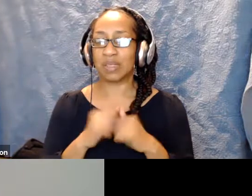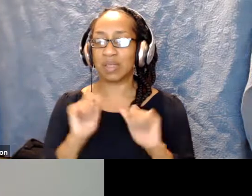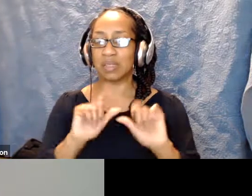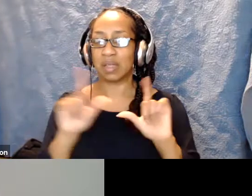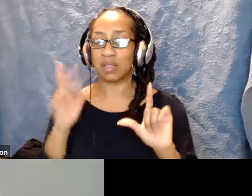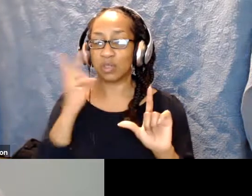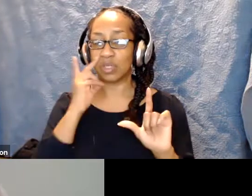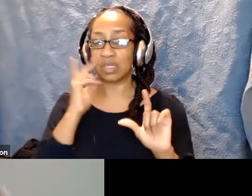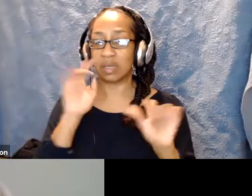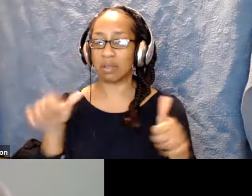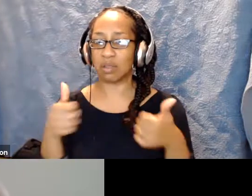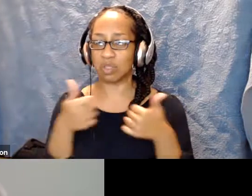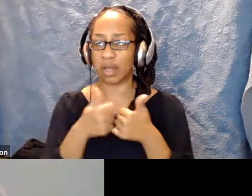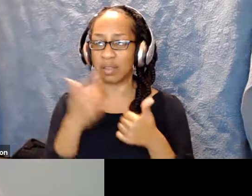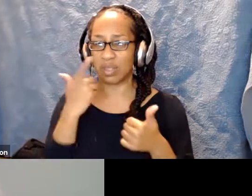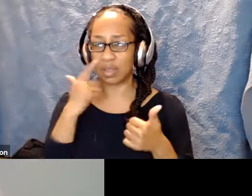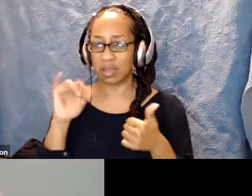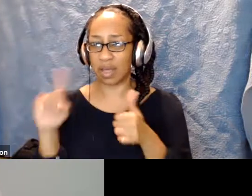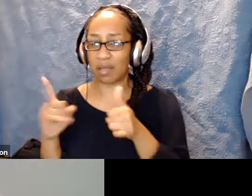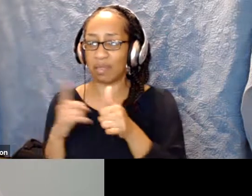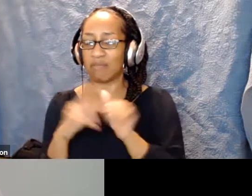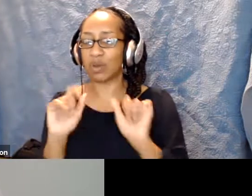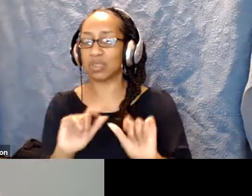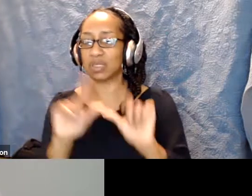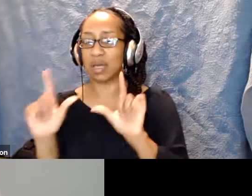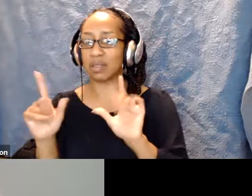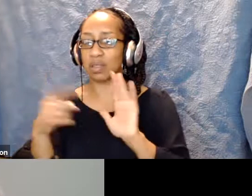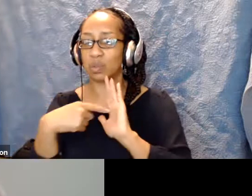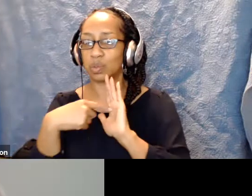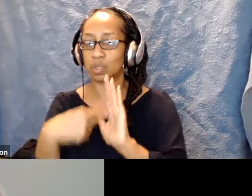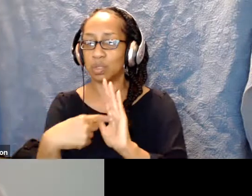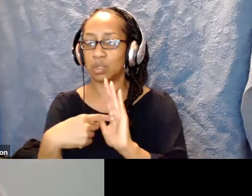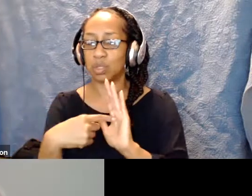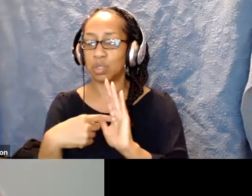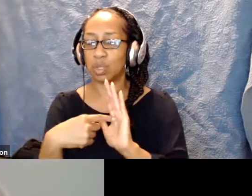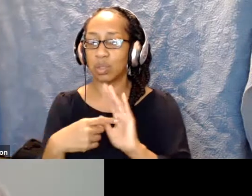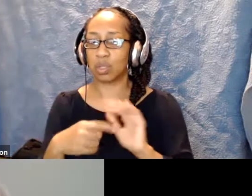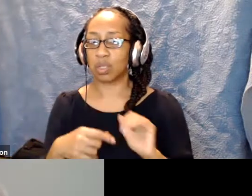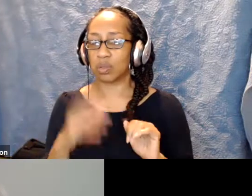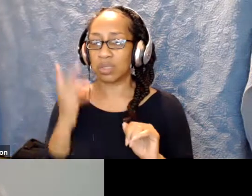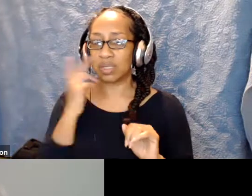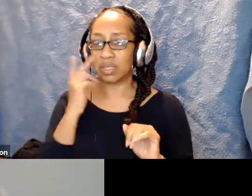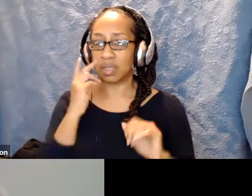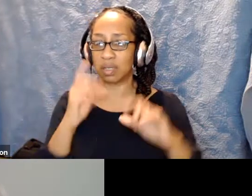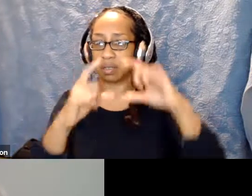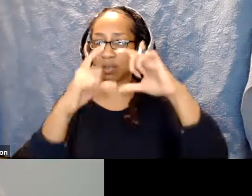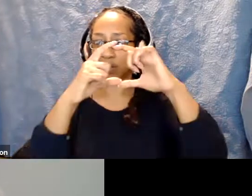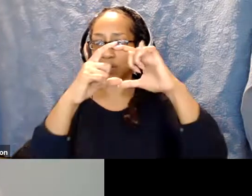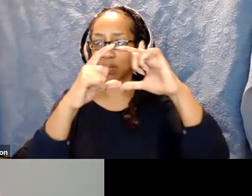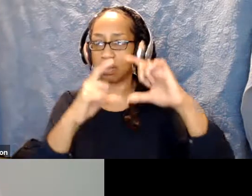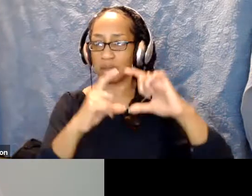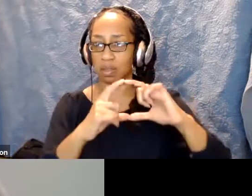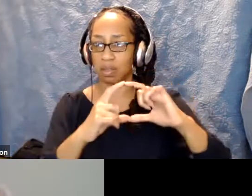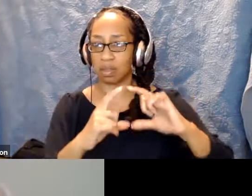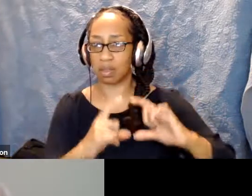see that it looks similar to the first slide that we posted, where it shows vertically in rings the VR agency